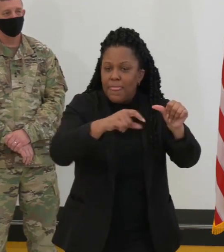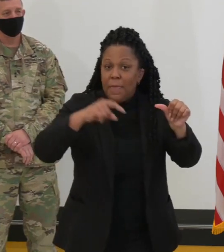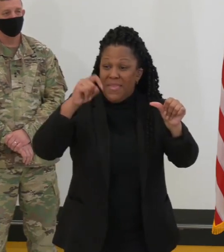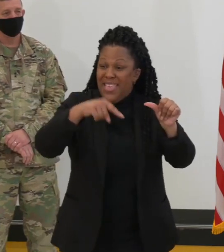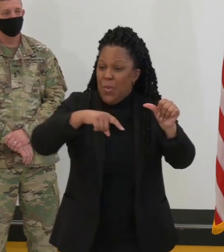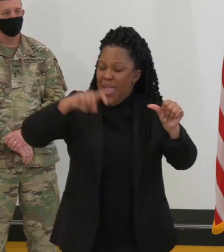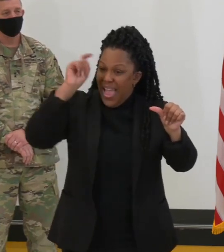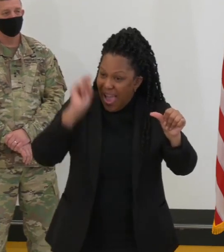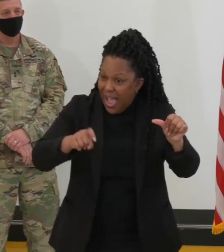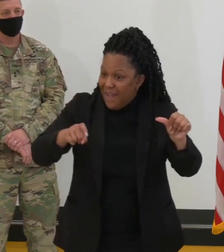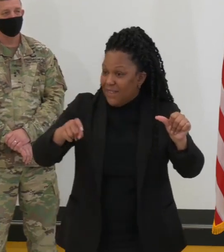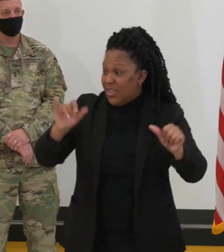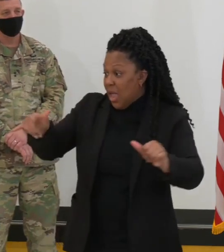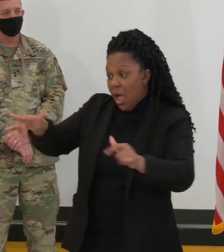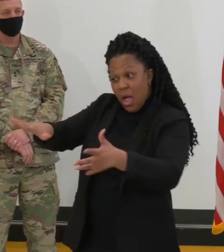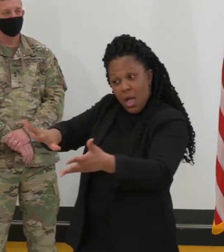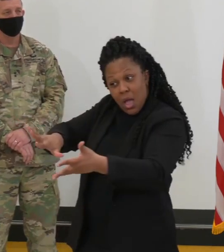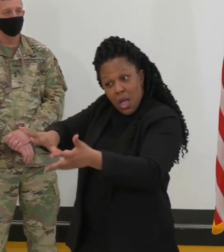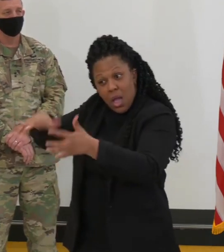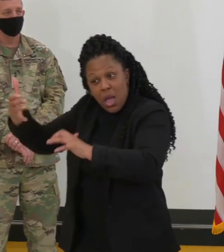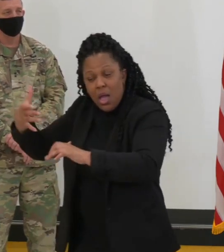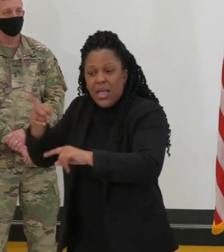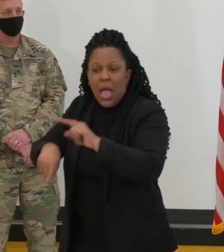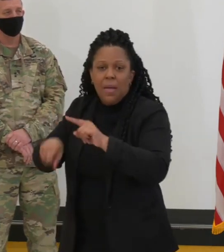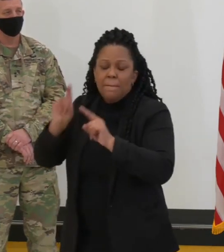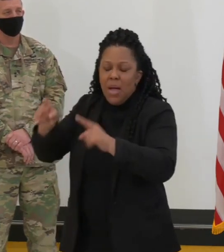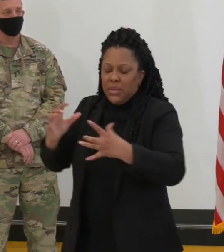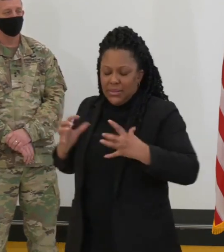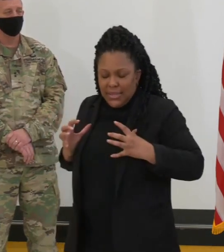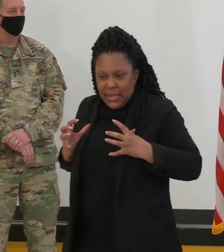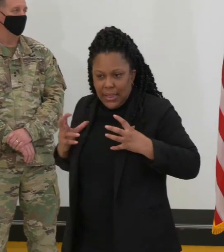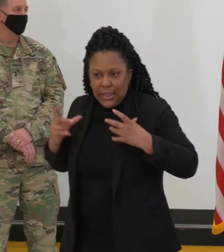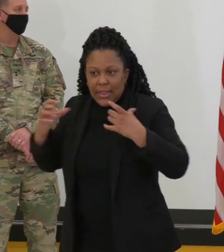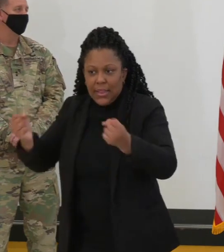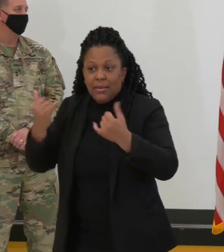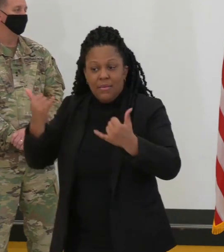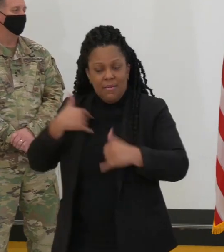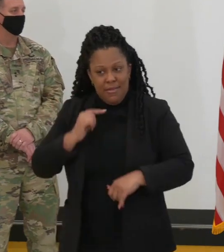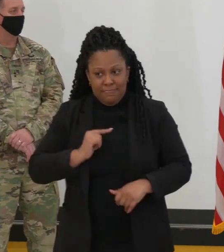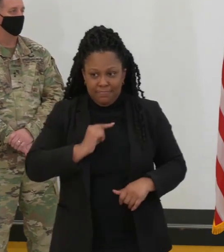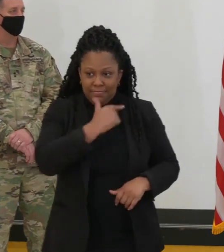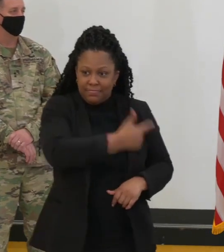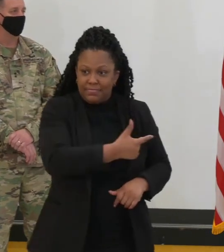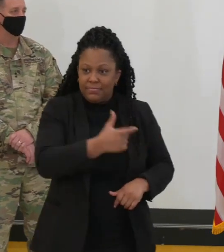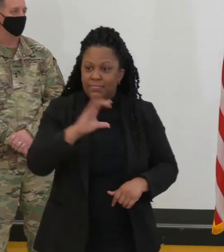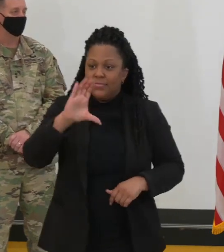need to be better. And with that, I'm going to introduce Colonel Langer for the Minnesota State Patrol. Thank you.